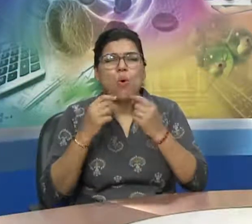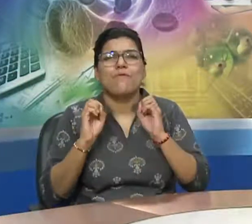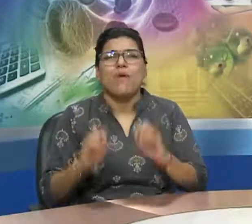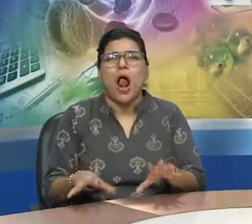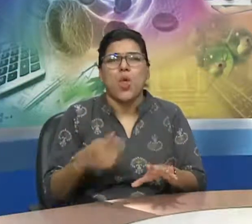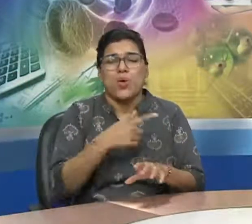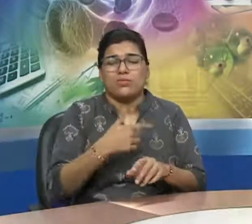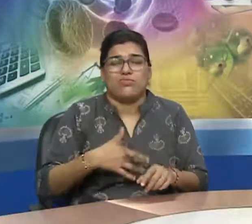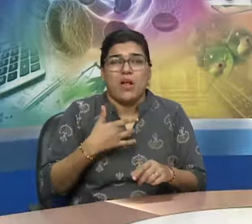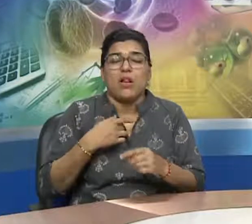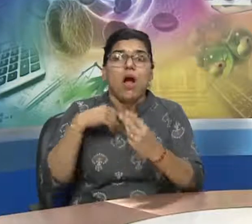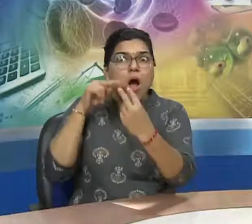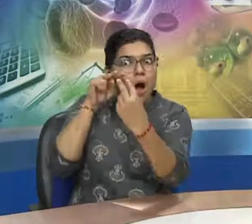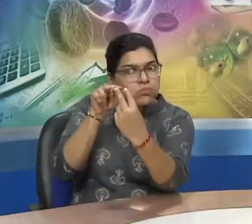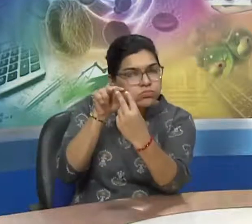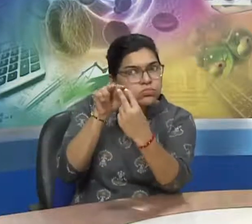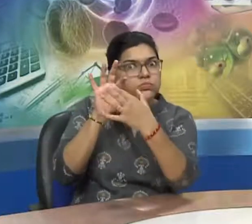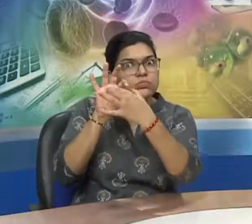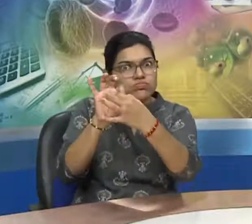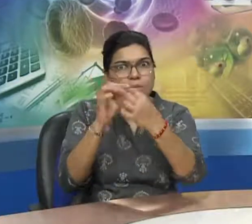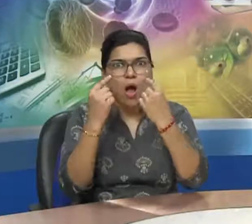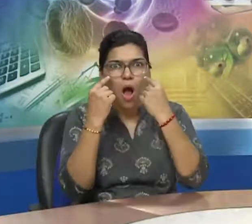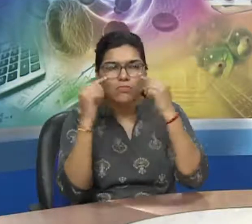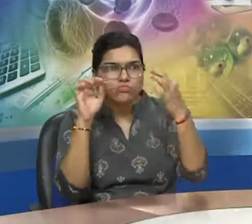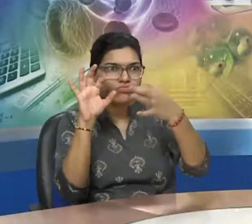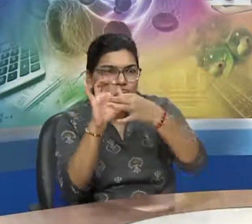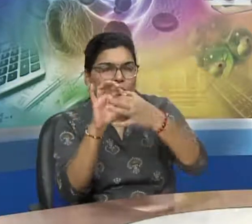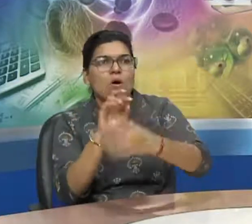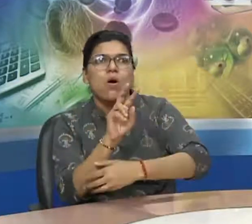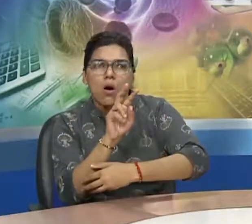anyone says, "Come again,"